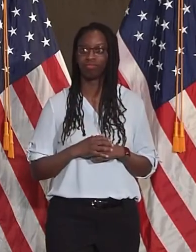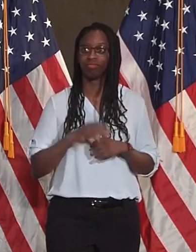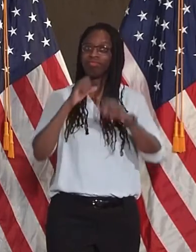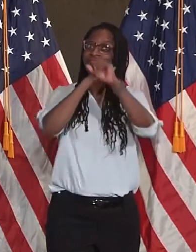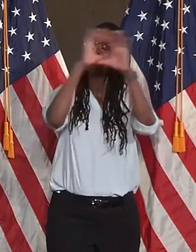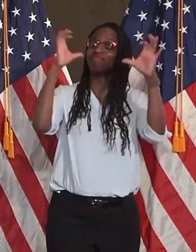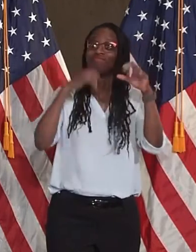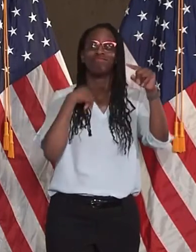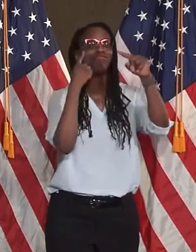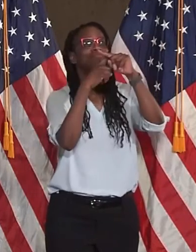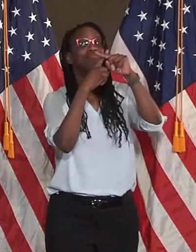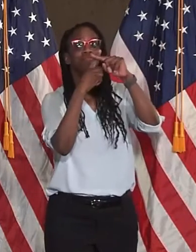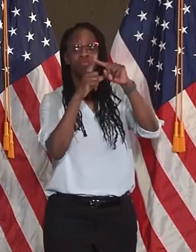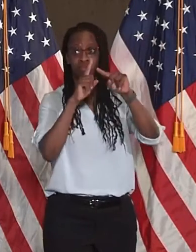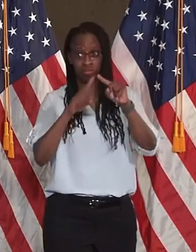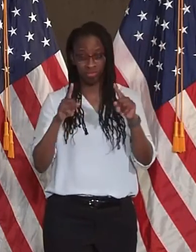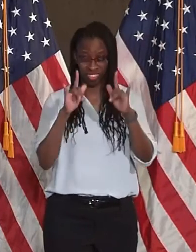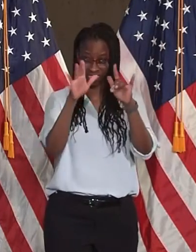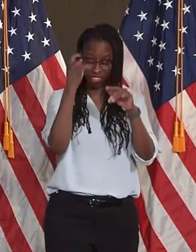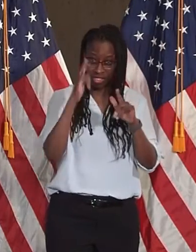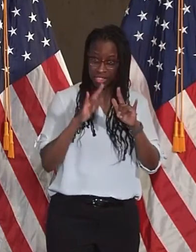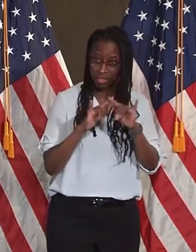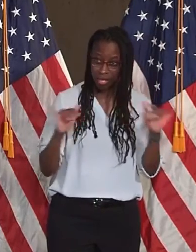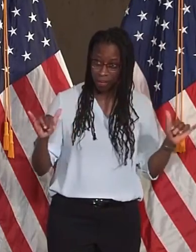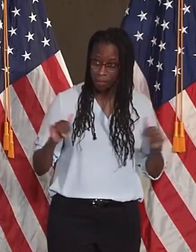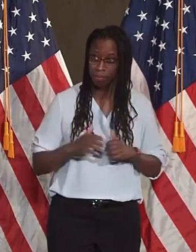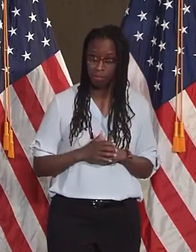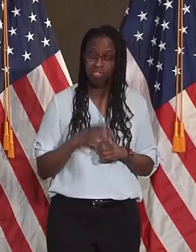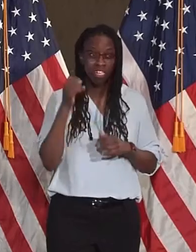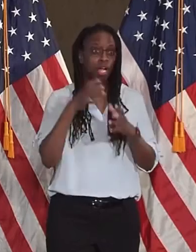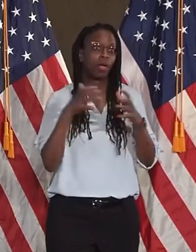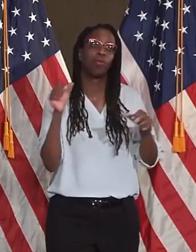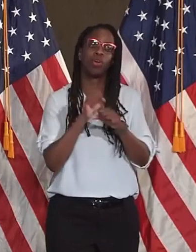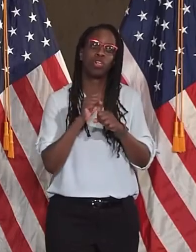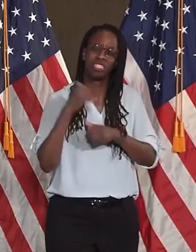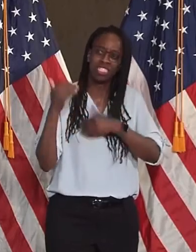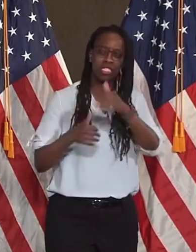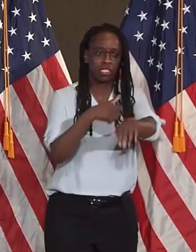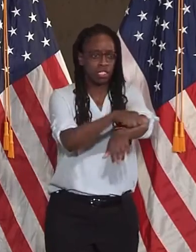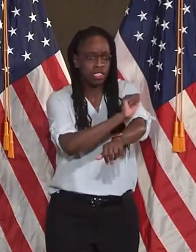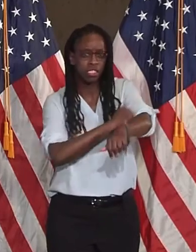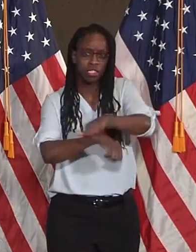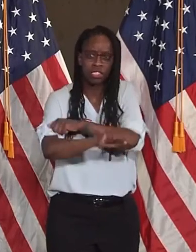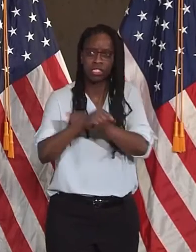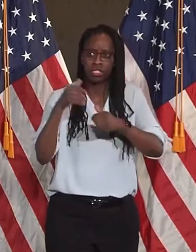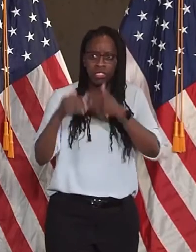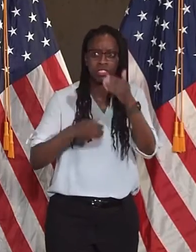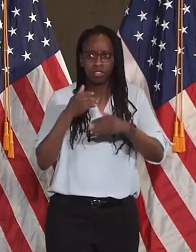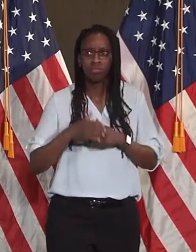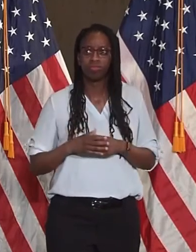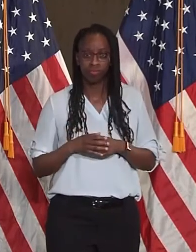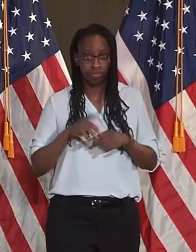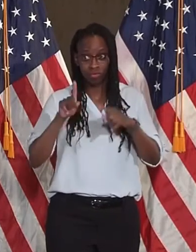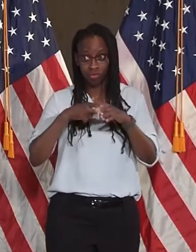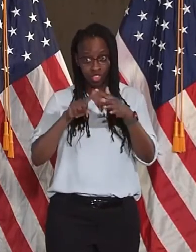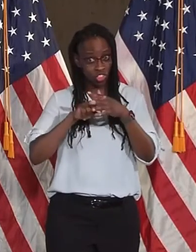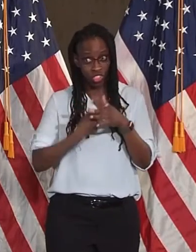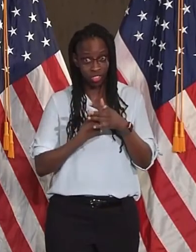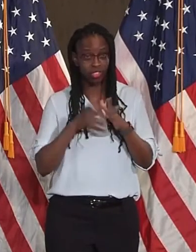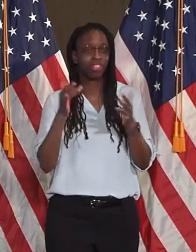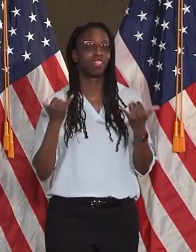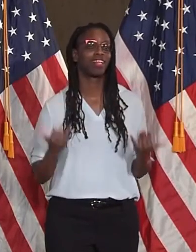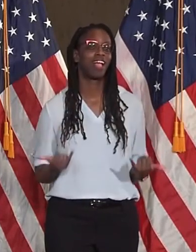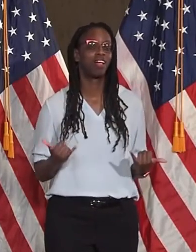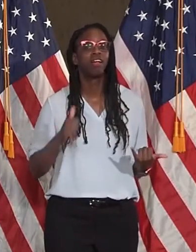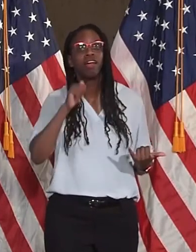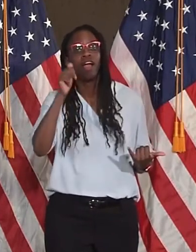we have so much more work to do. And that work starts now. As we begin my